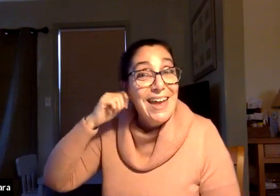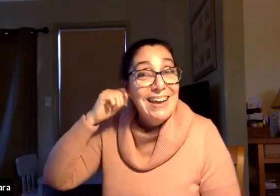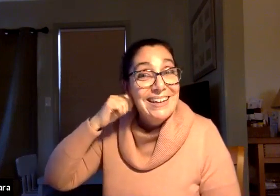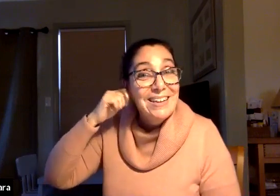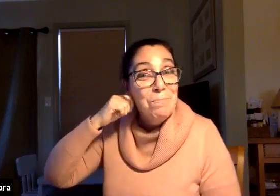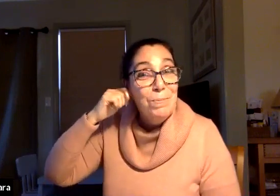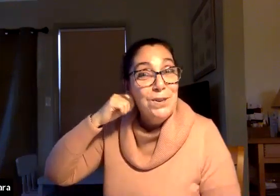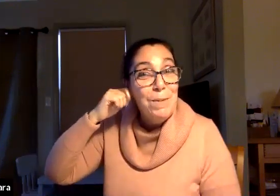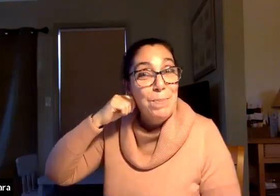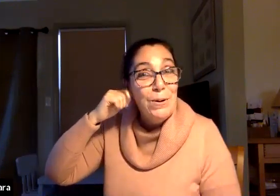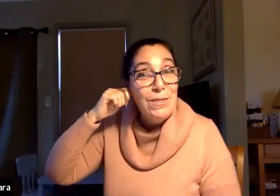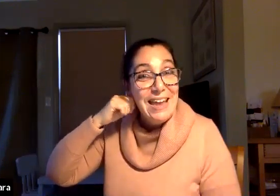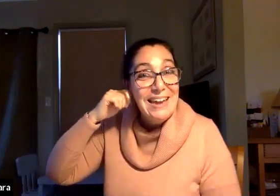birthday. Some people say birthday,